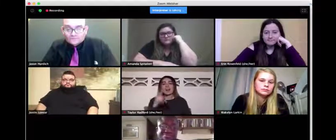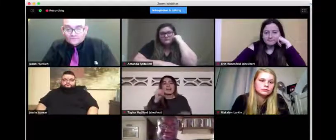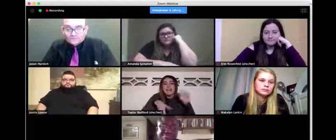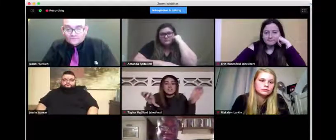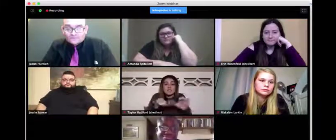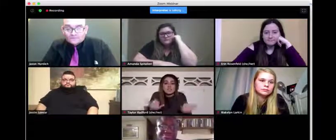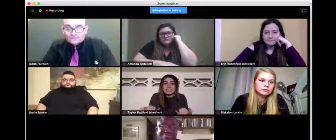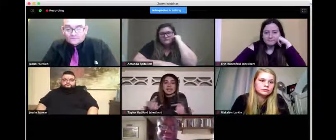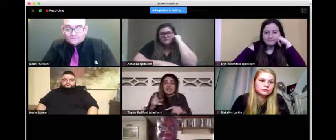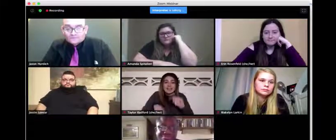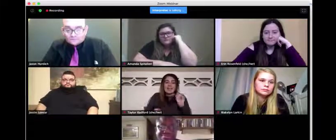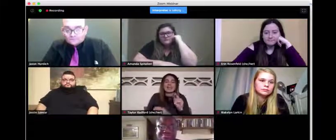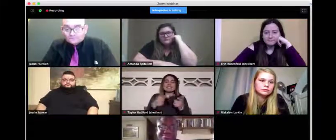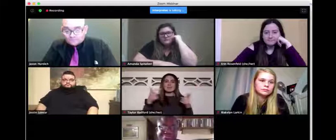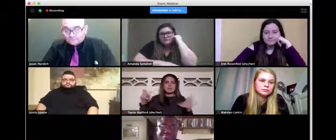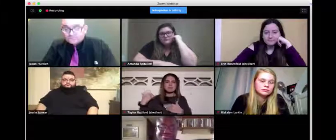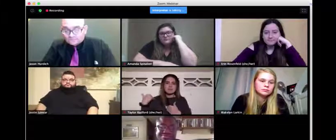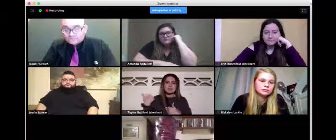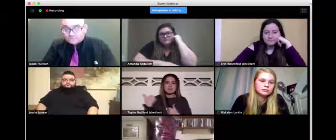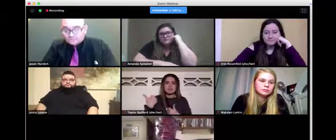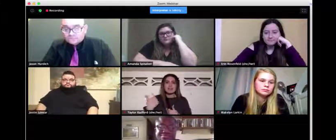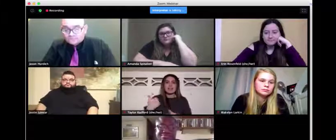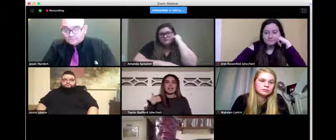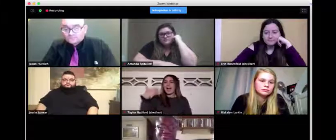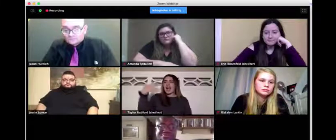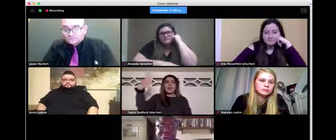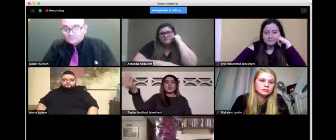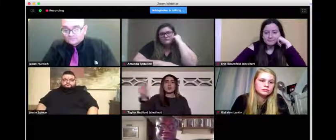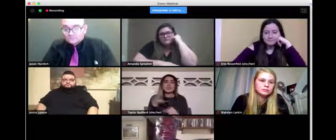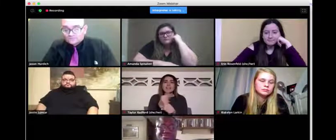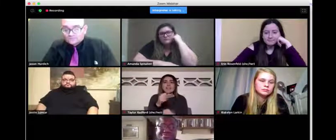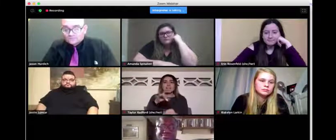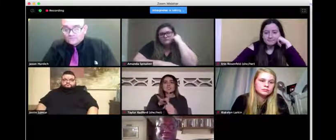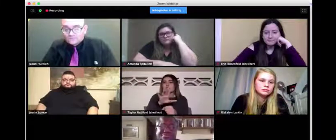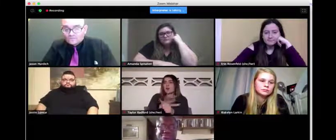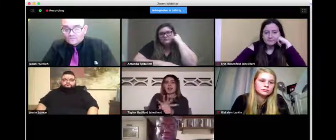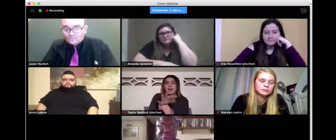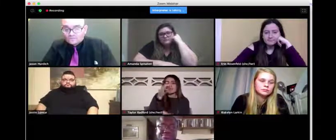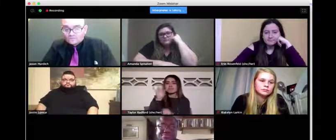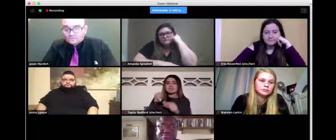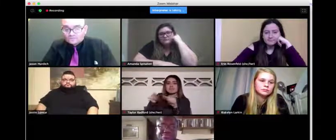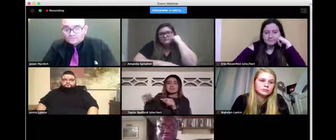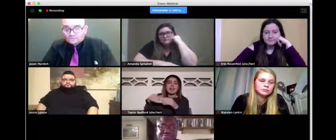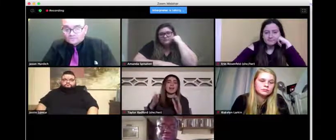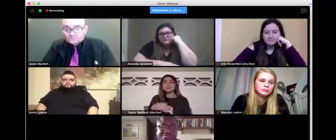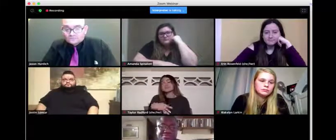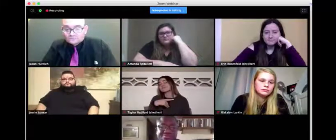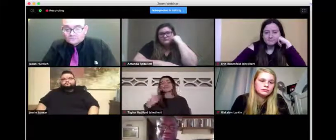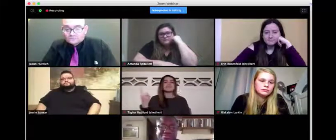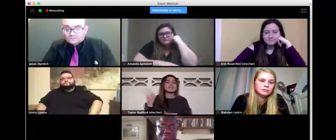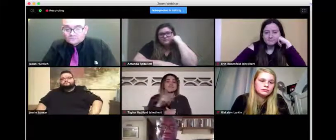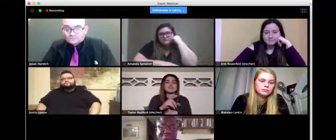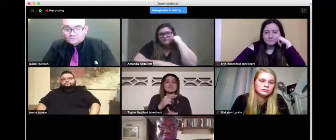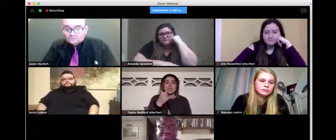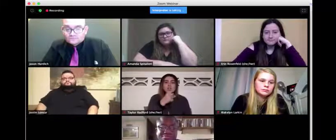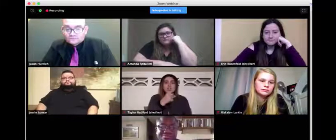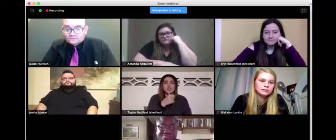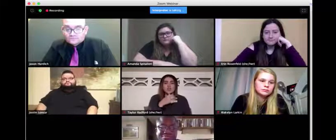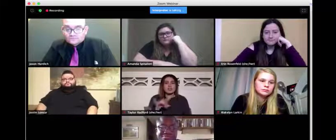go out to get a soda or whatever out of the house, and somebody's like, some girl's looking at me going, "Who are you? Who are you? Are you from TikTok?" And I'm